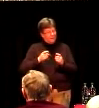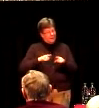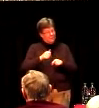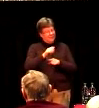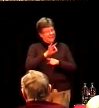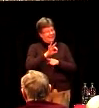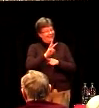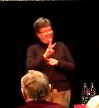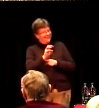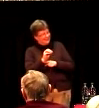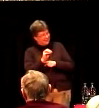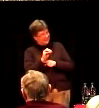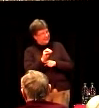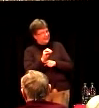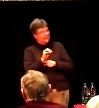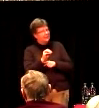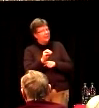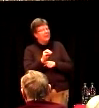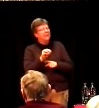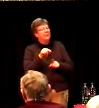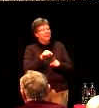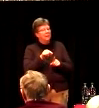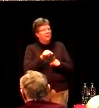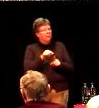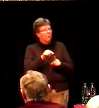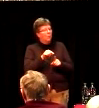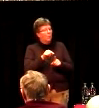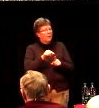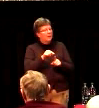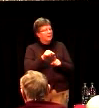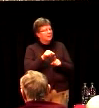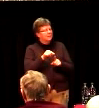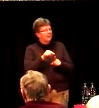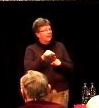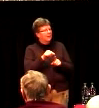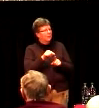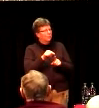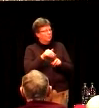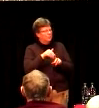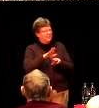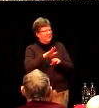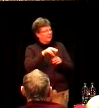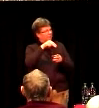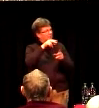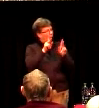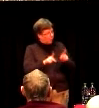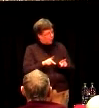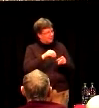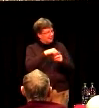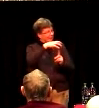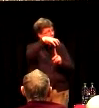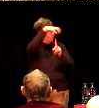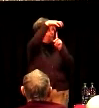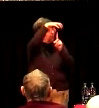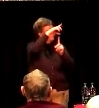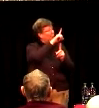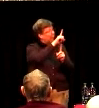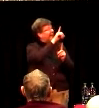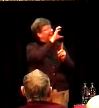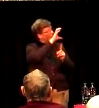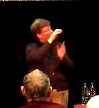1960 was send a captain up in a balloon, this time to 100,000